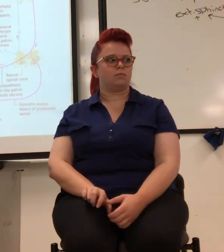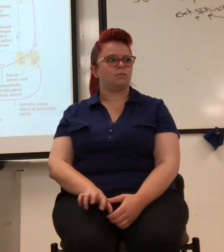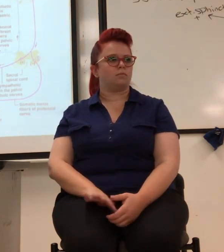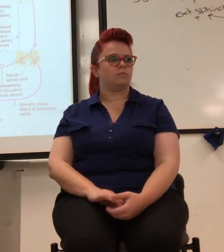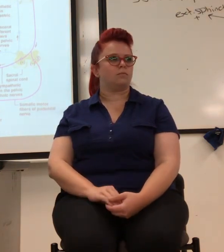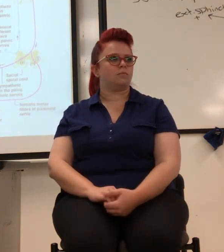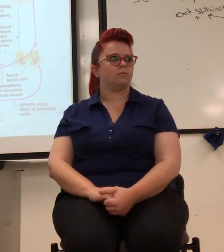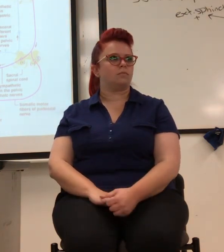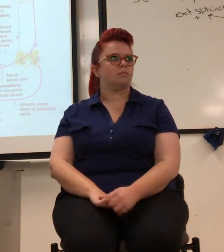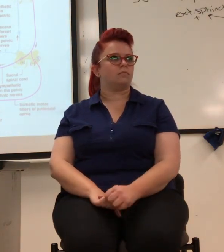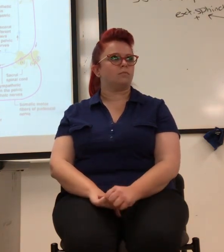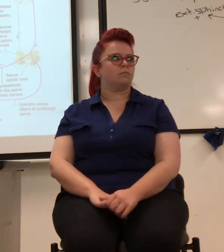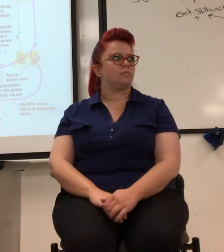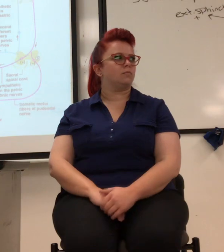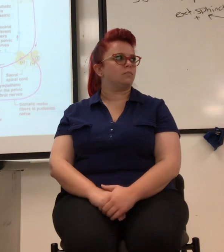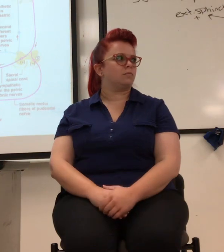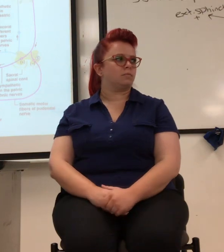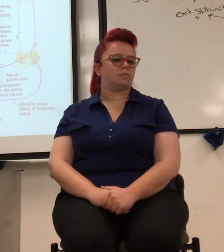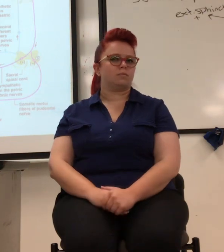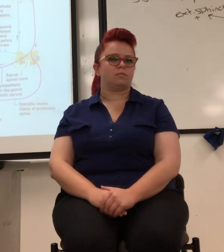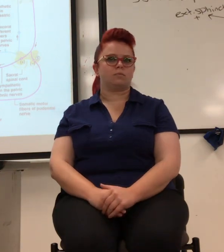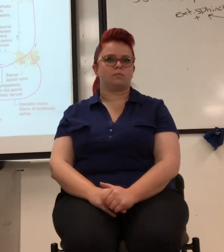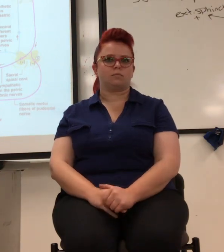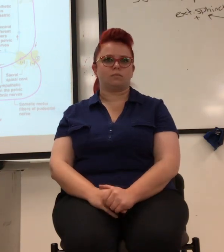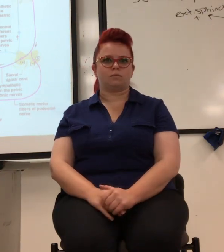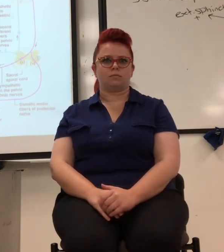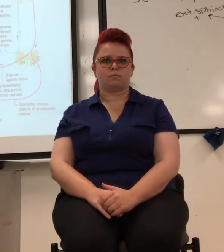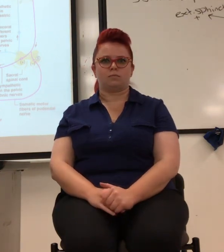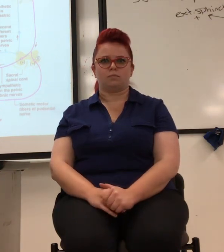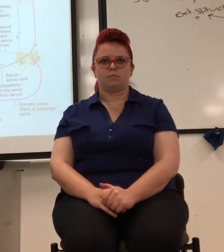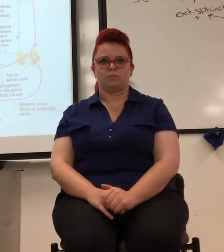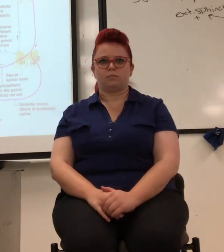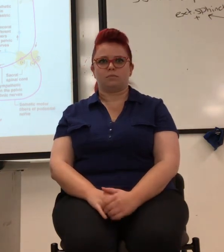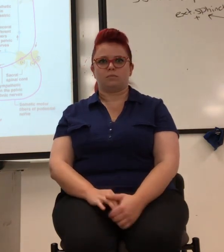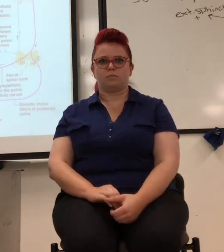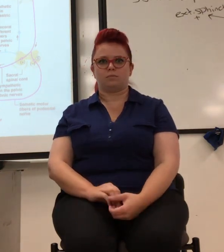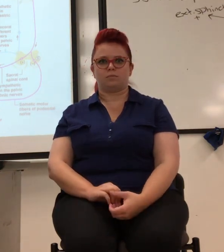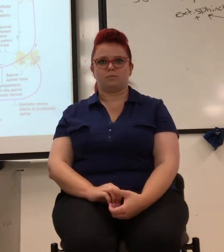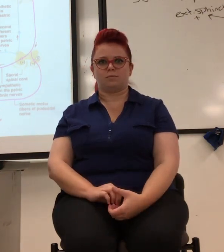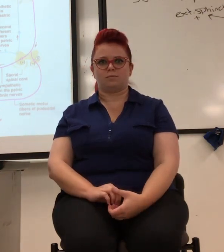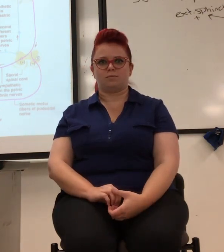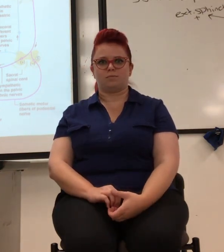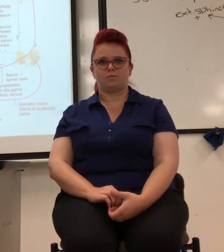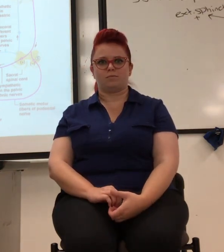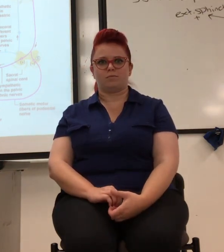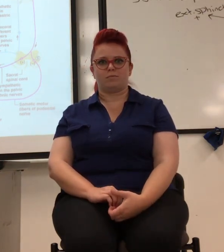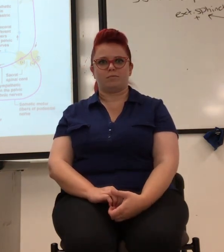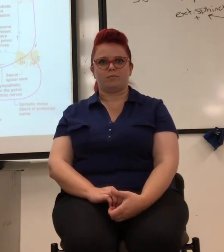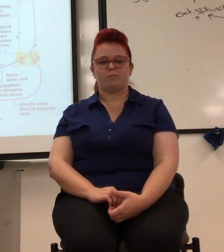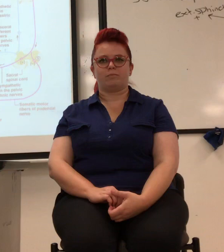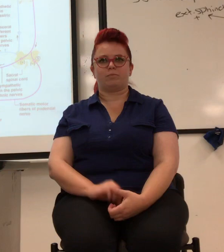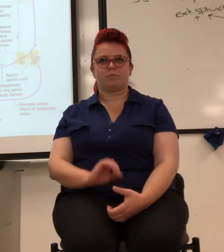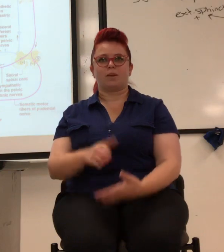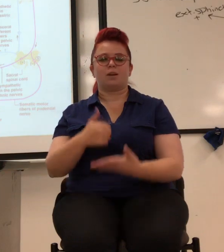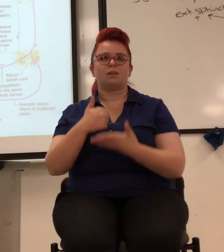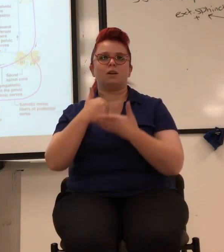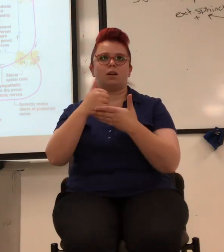to directly reinforce and stimulate pudendal. Because that's the only thing you can affect with conscious thought, the external sphincter.